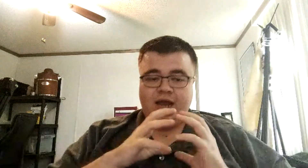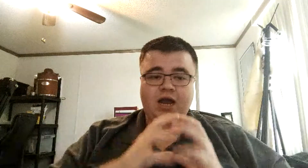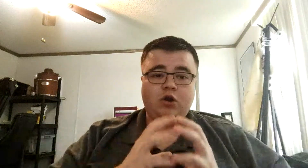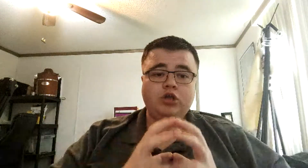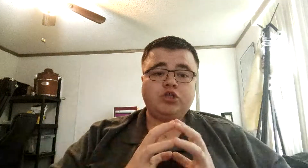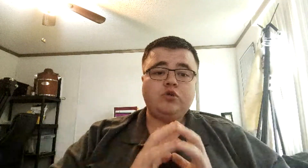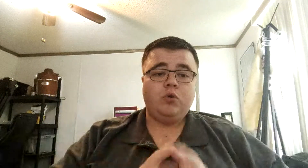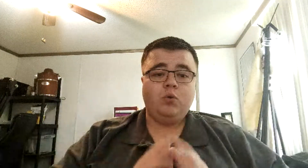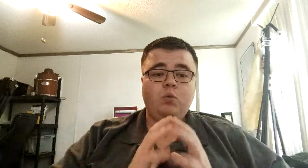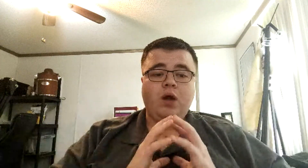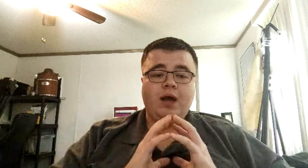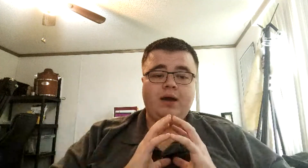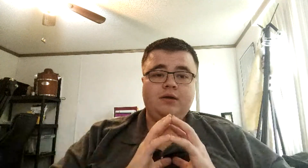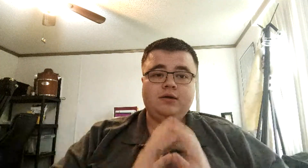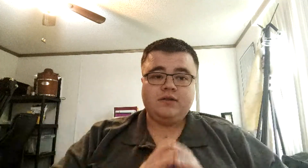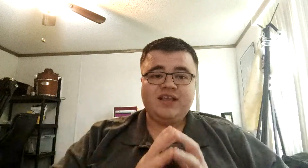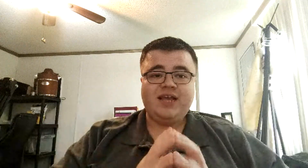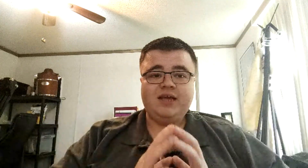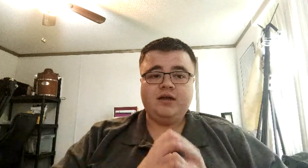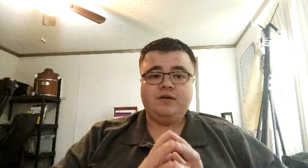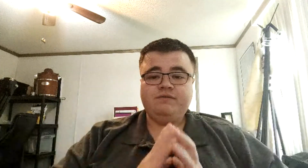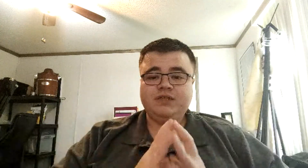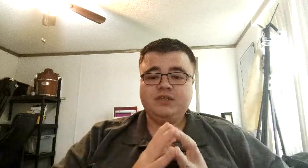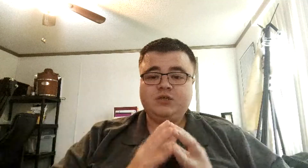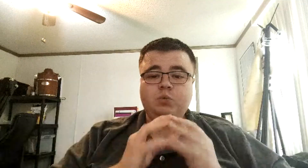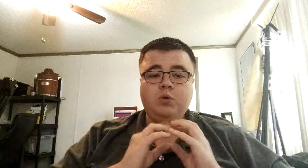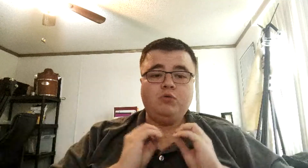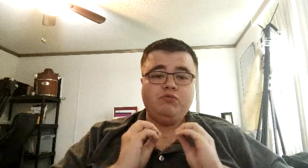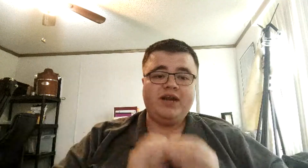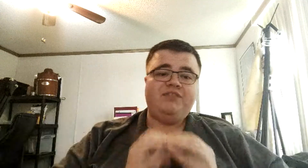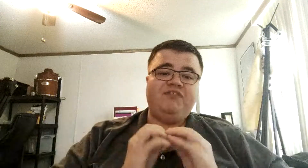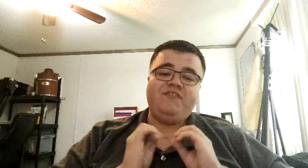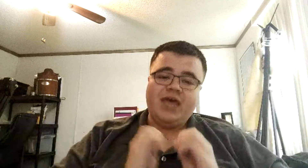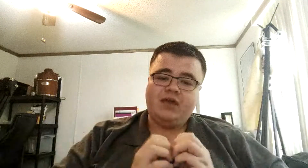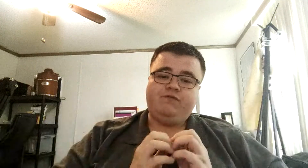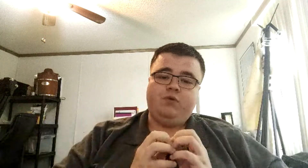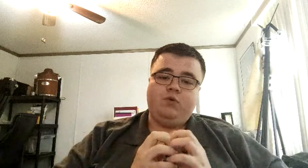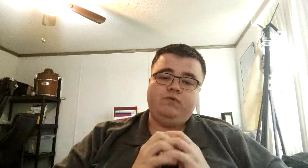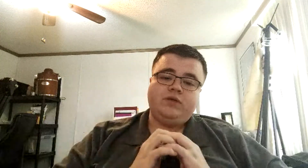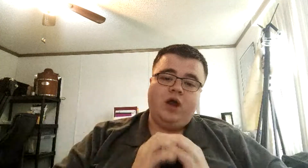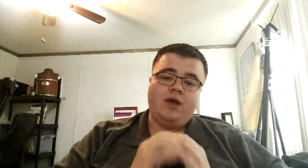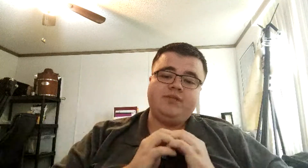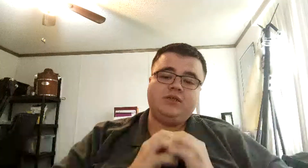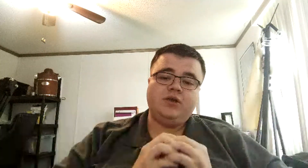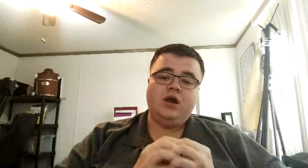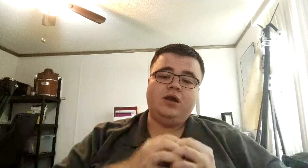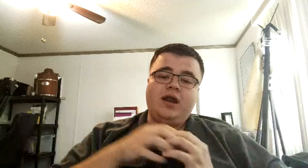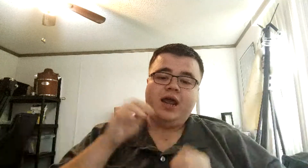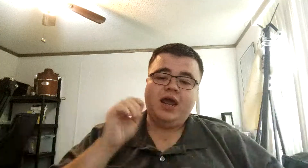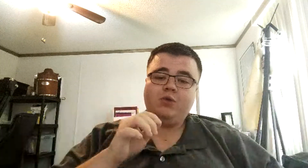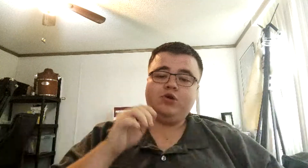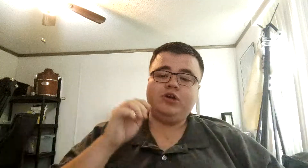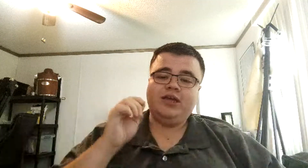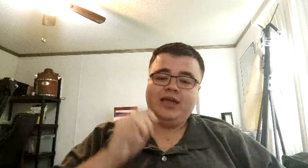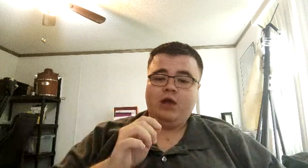And also, the end of this, we're really thankful Thomas' son, Edward